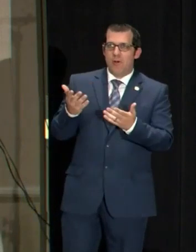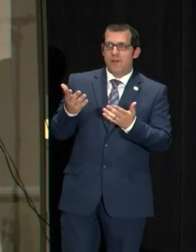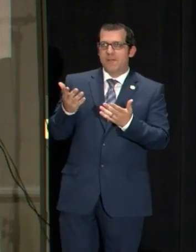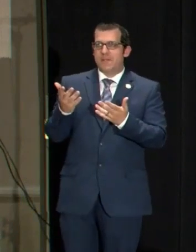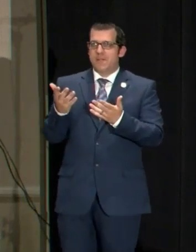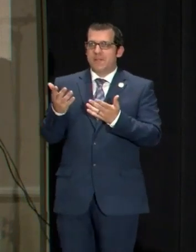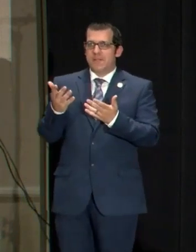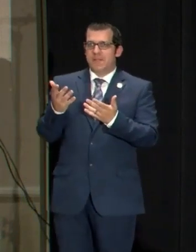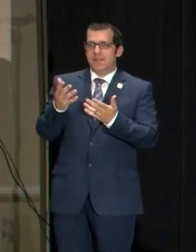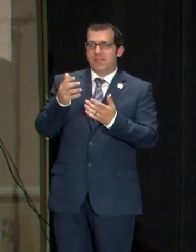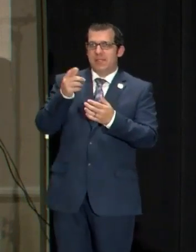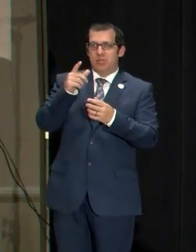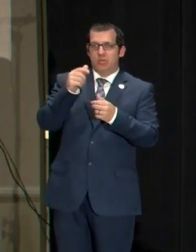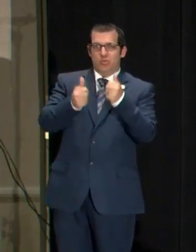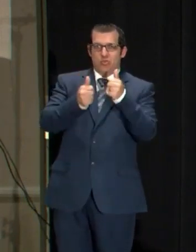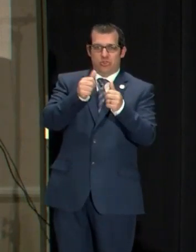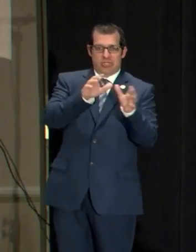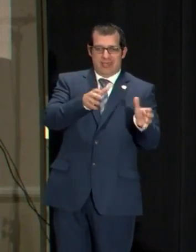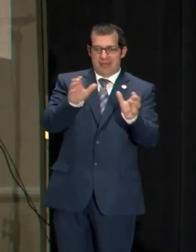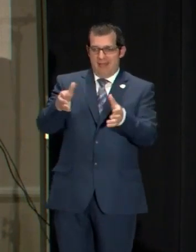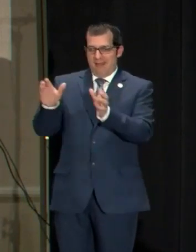the setting.